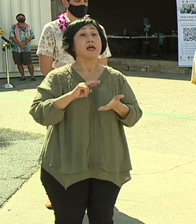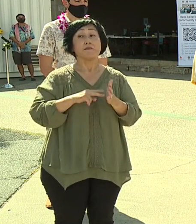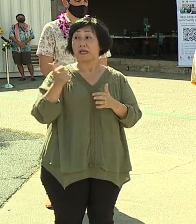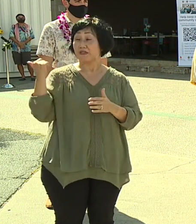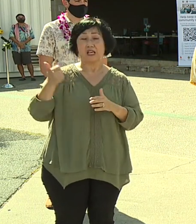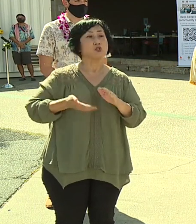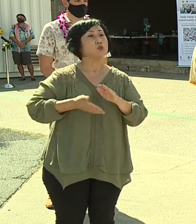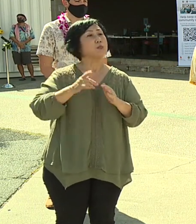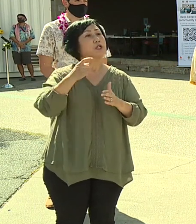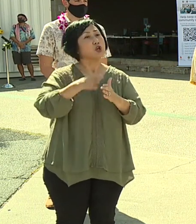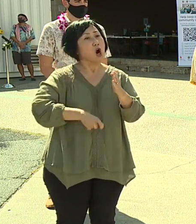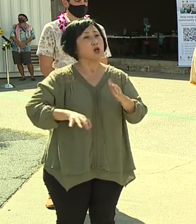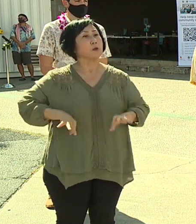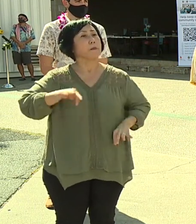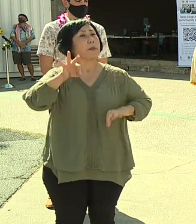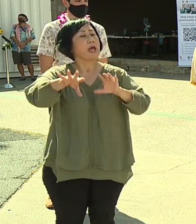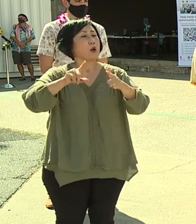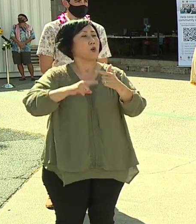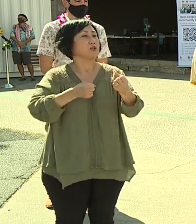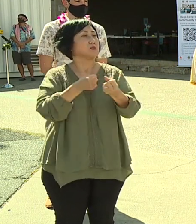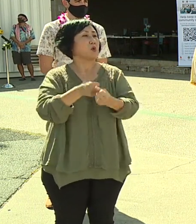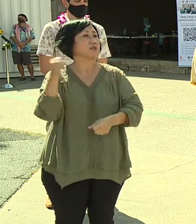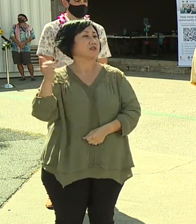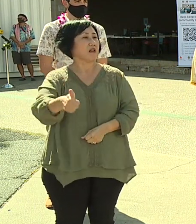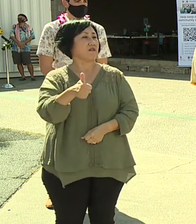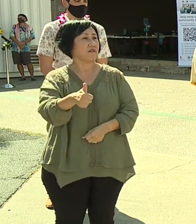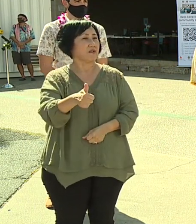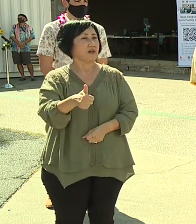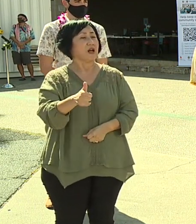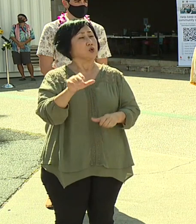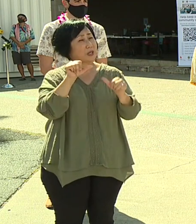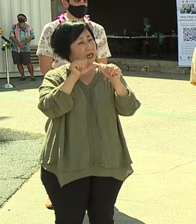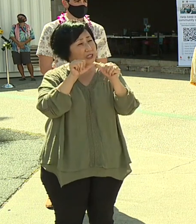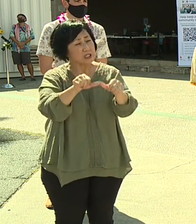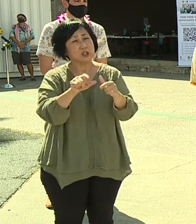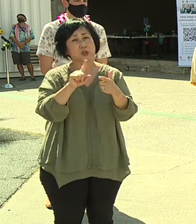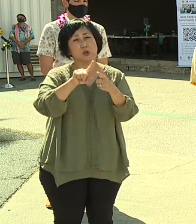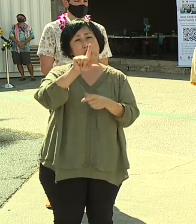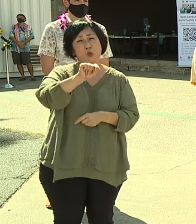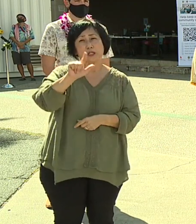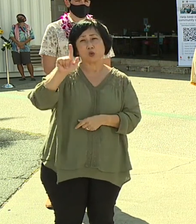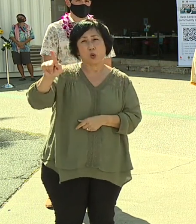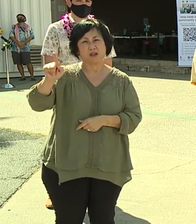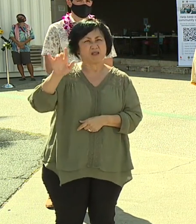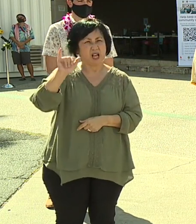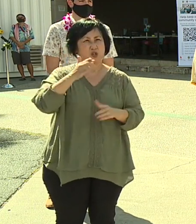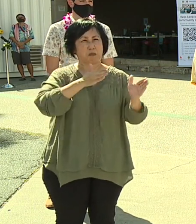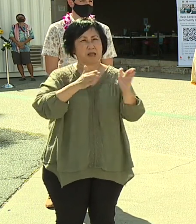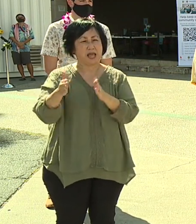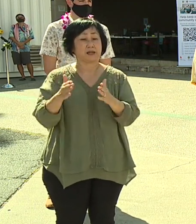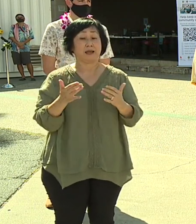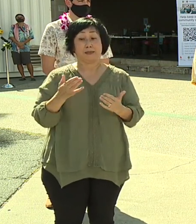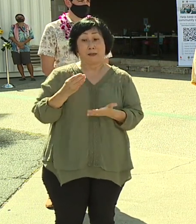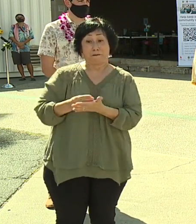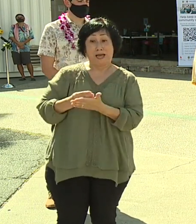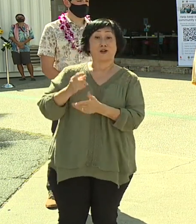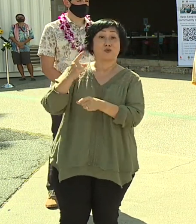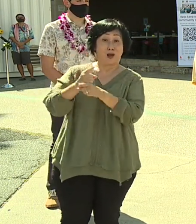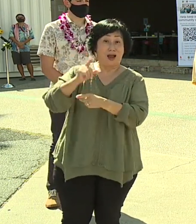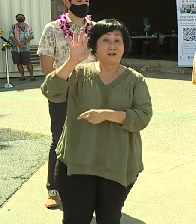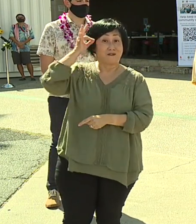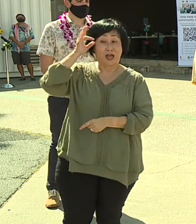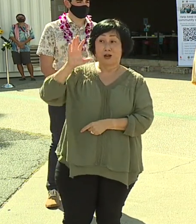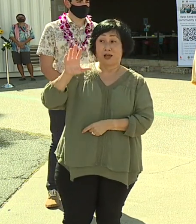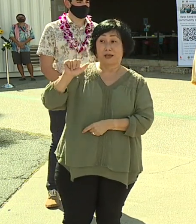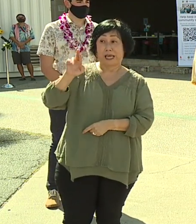self-sustaining so that we can carry this on through actually 2021. So that is the plan. So even though the funding